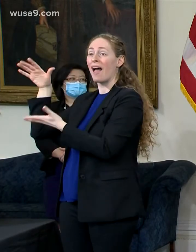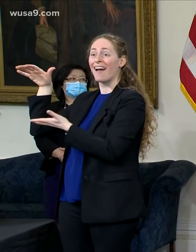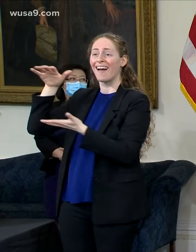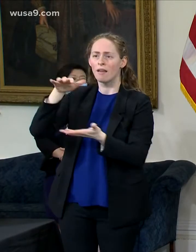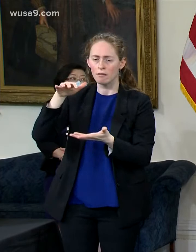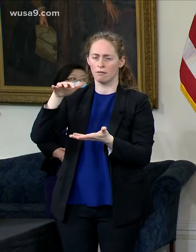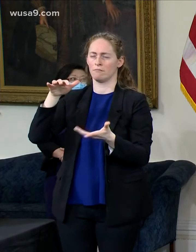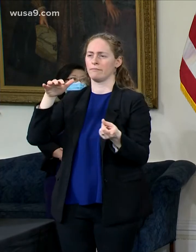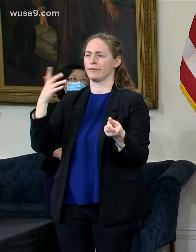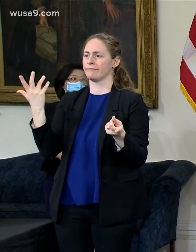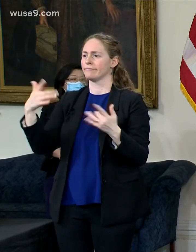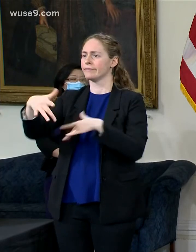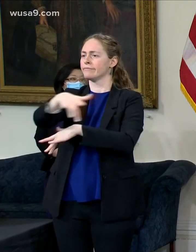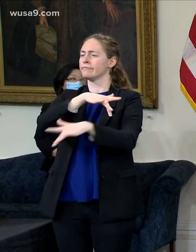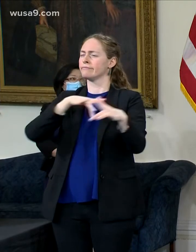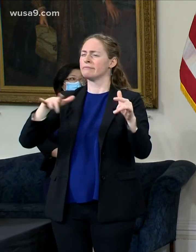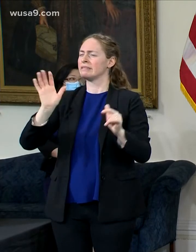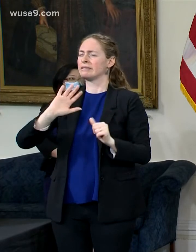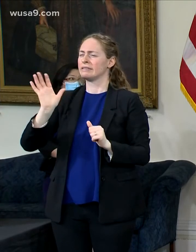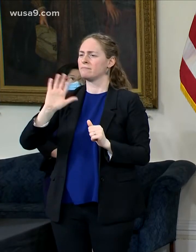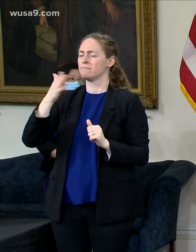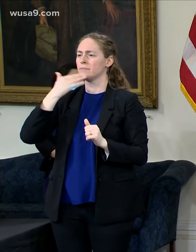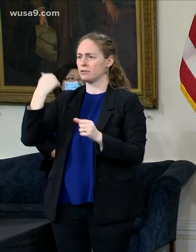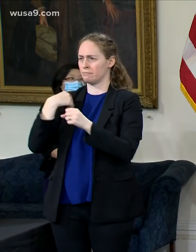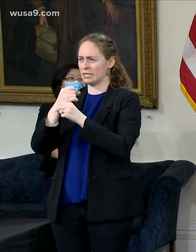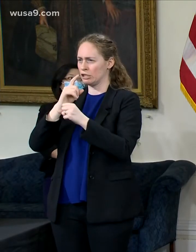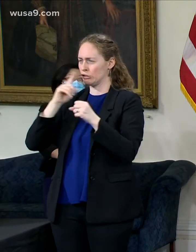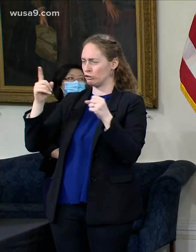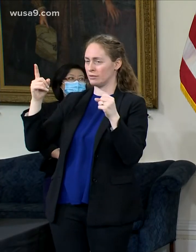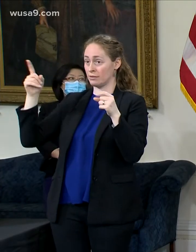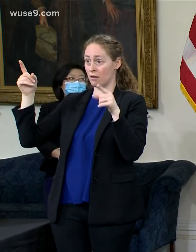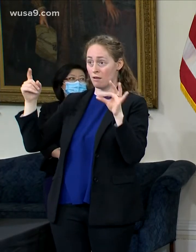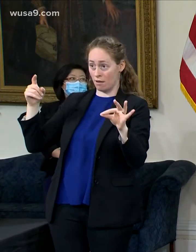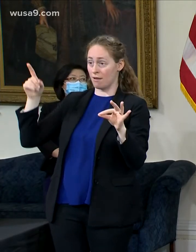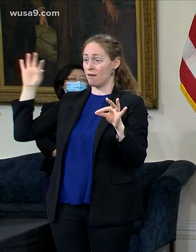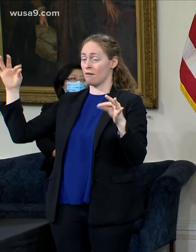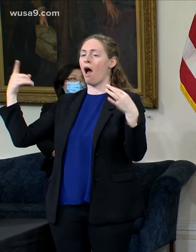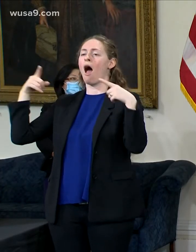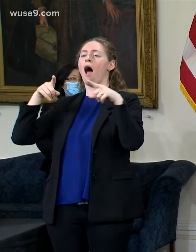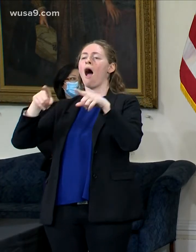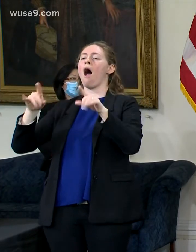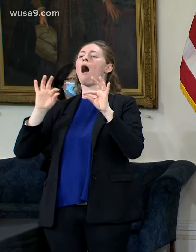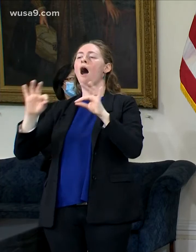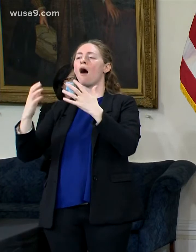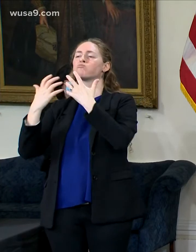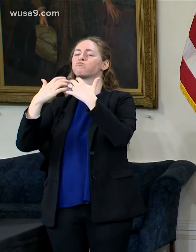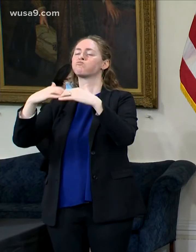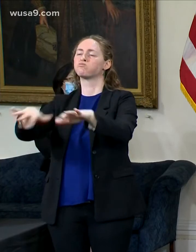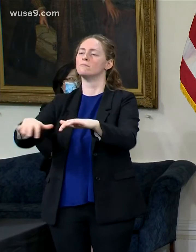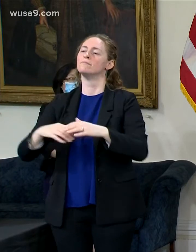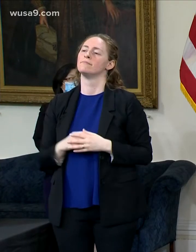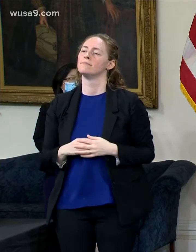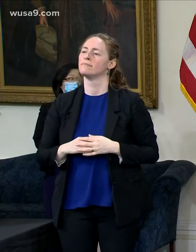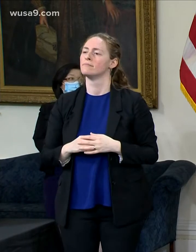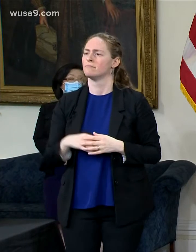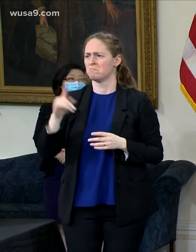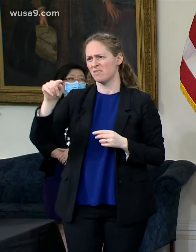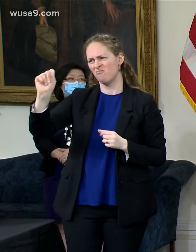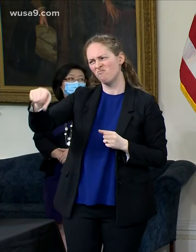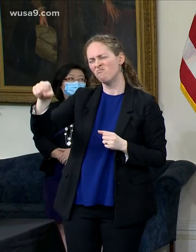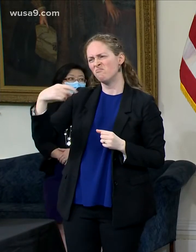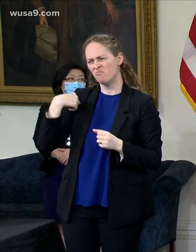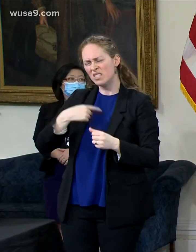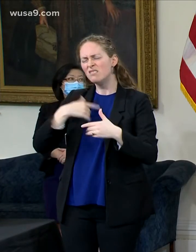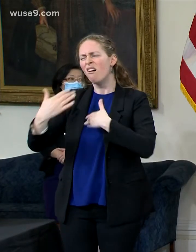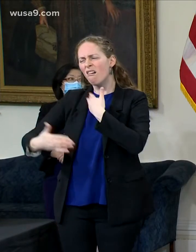lot of work took place before today's announcement. But before we knew what we were told today by the White House, we couldn't be